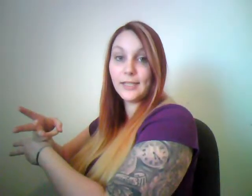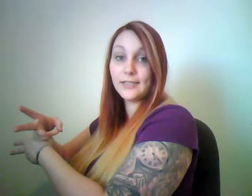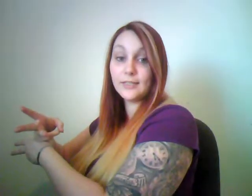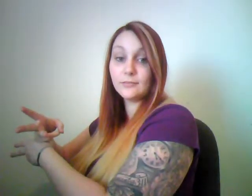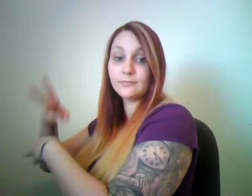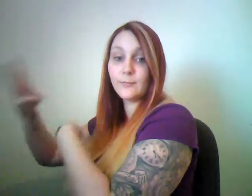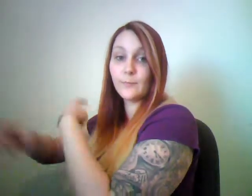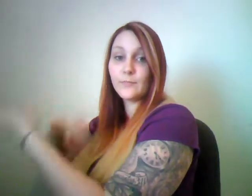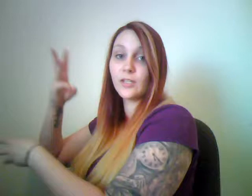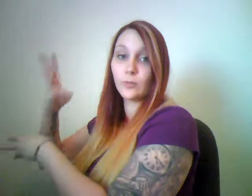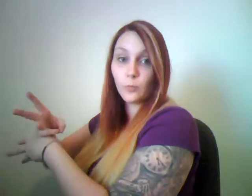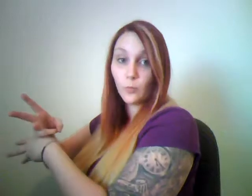it, world.